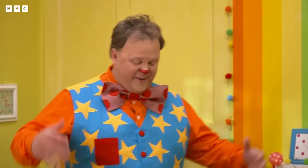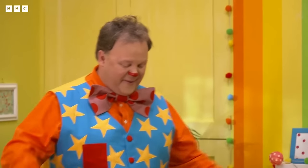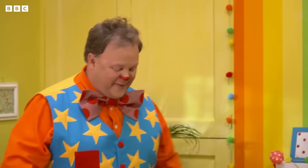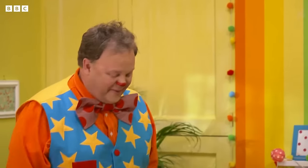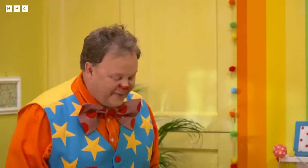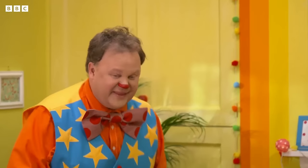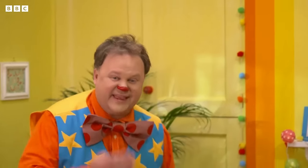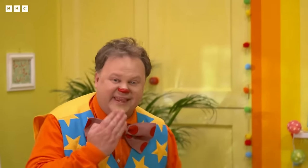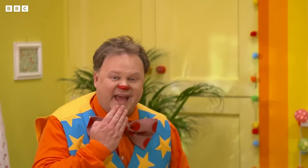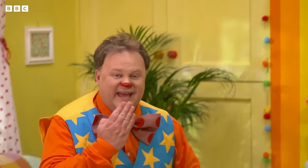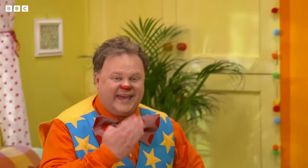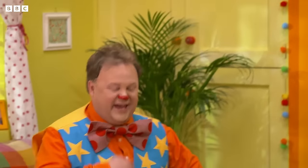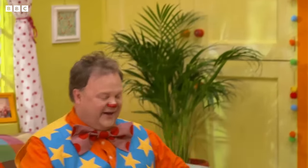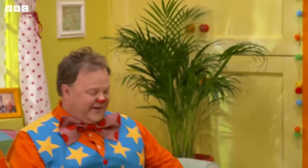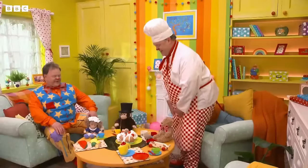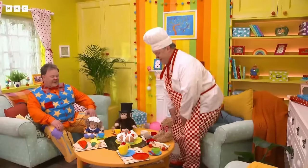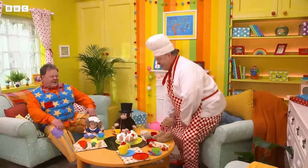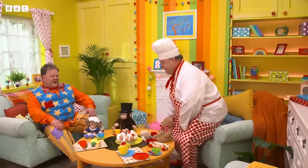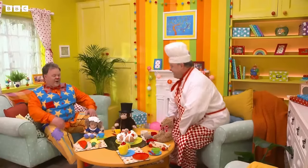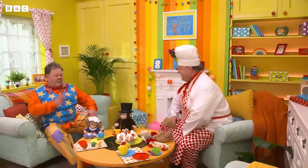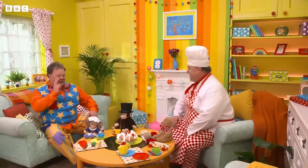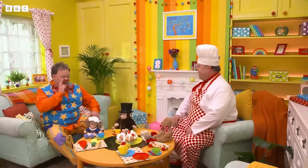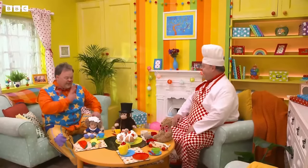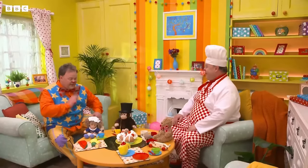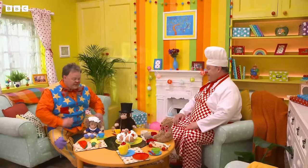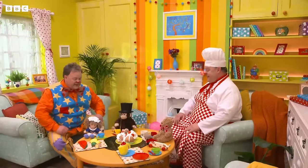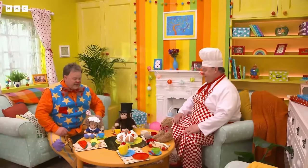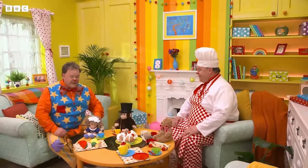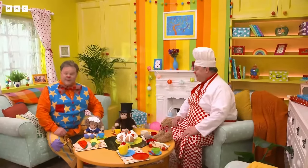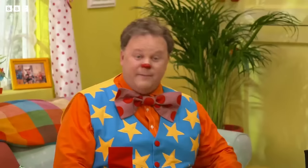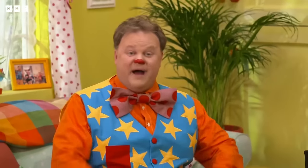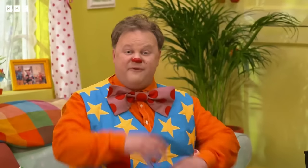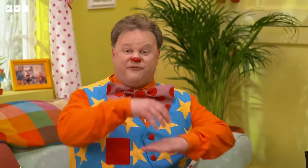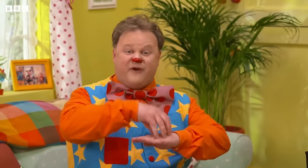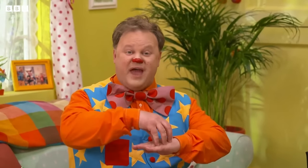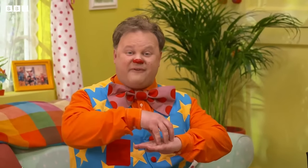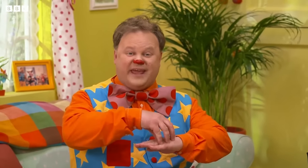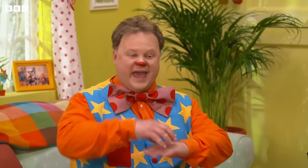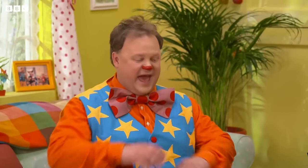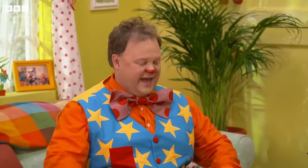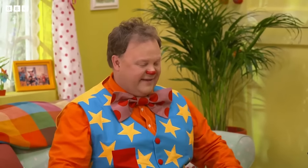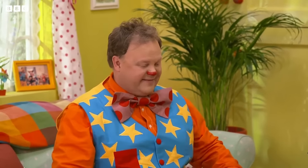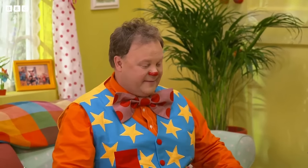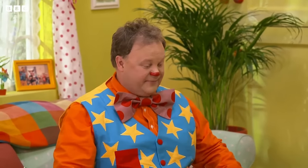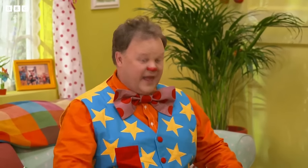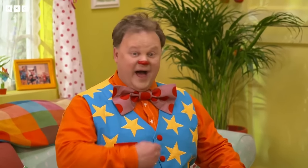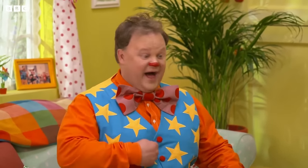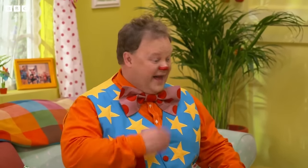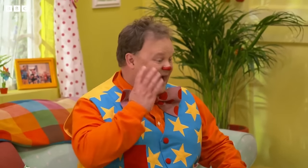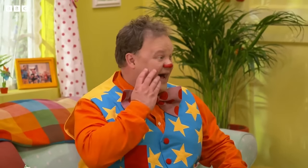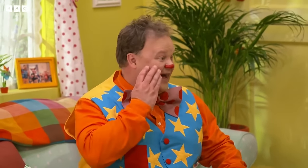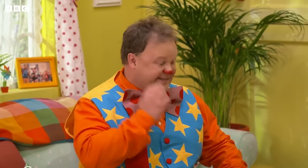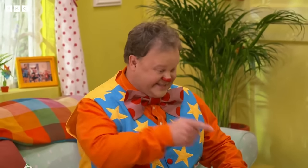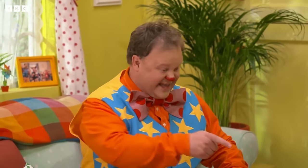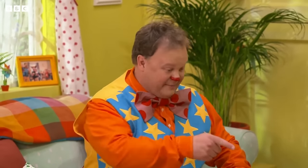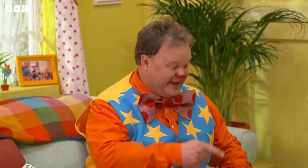Oh, thank you! Oh, and look, my fairy cakes. I iced them, you